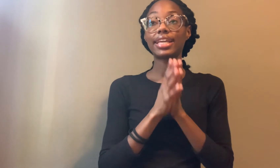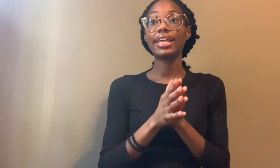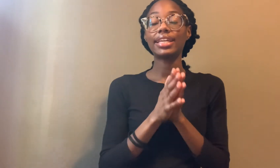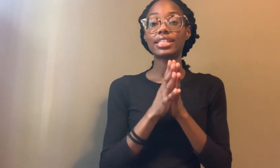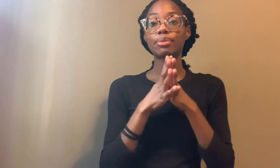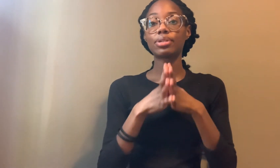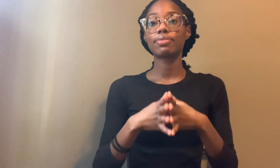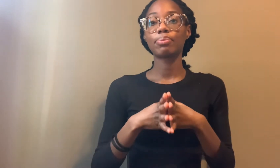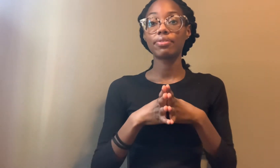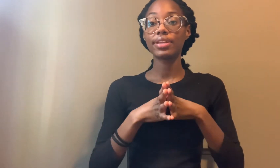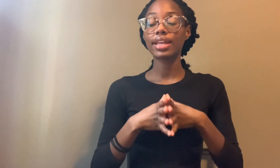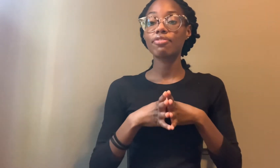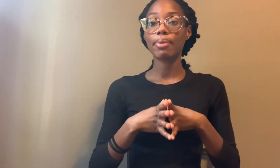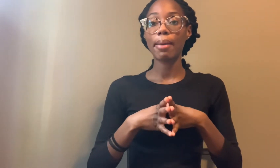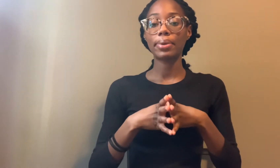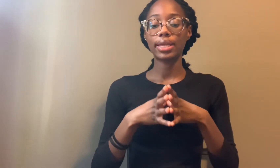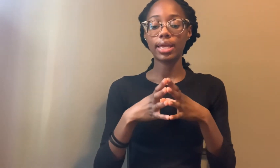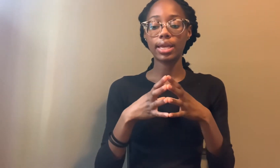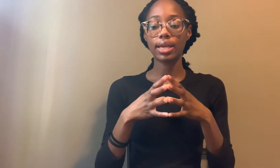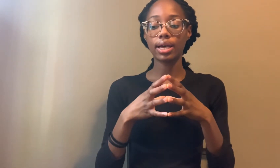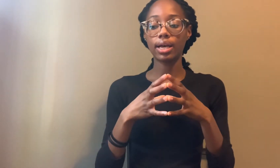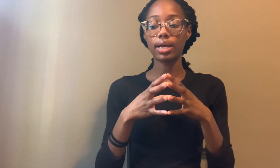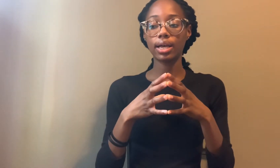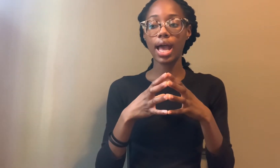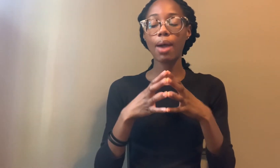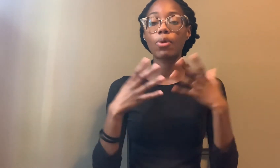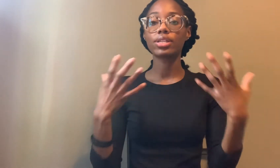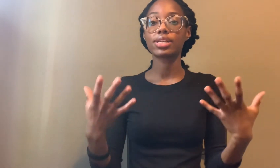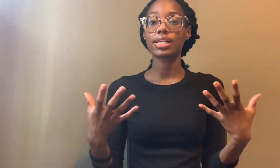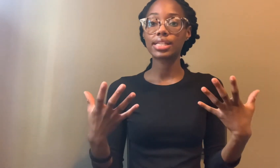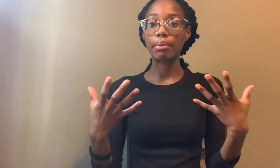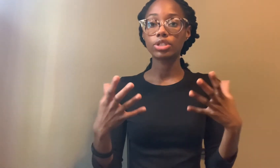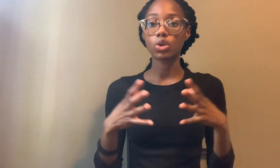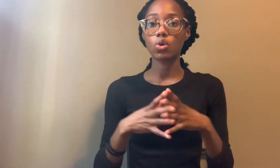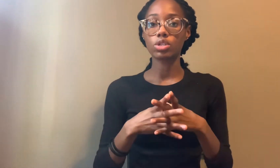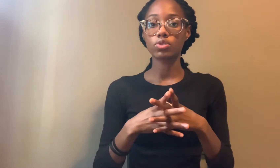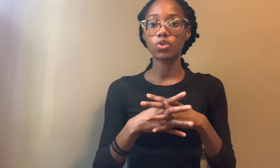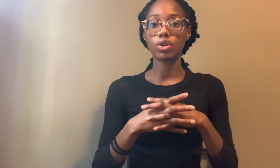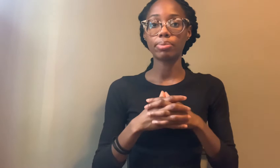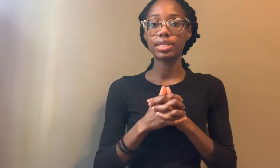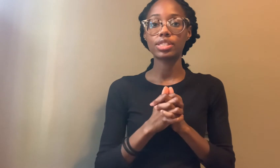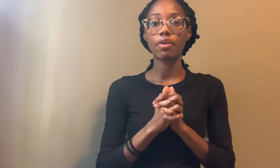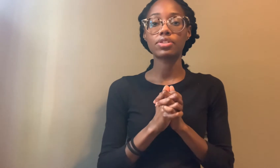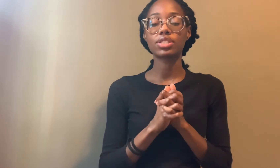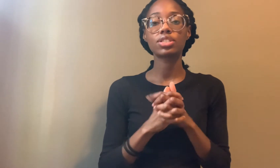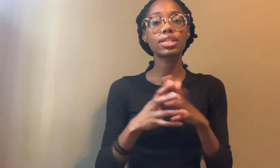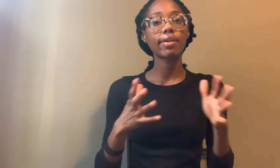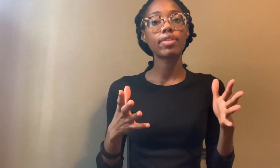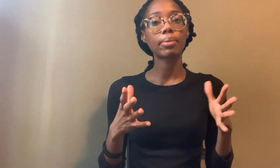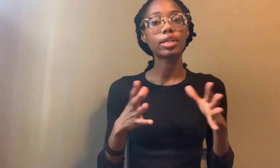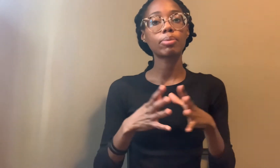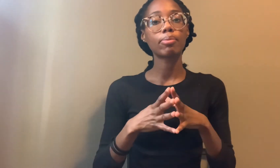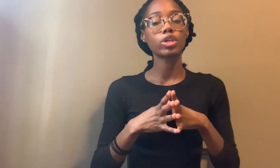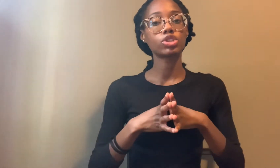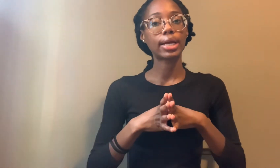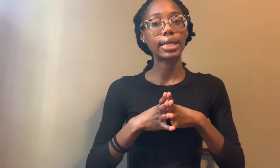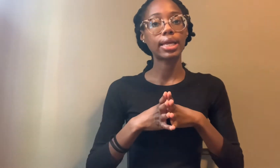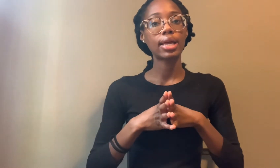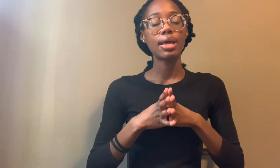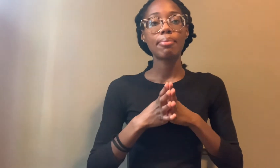daily, and to prevent that from happening, I wanted to establish a course for police officers just to give them a little bit more training, because